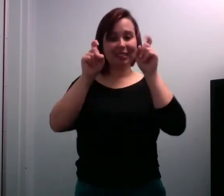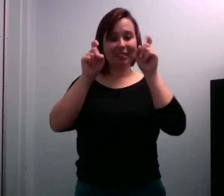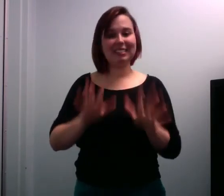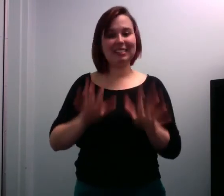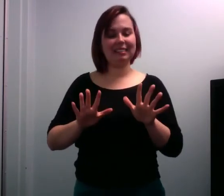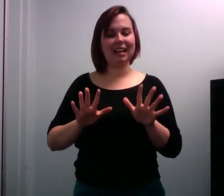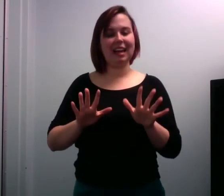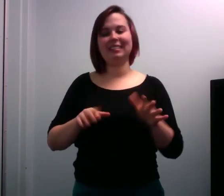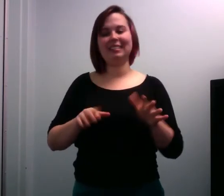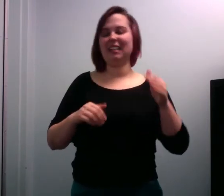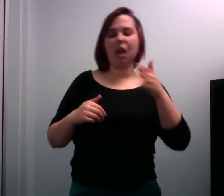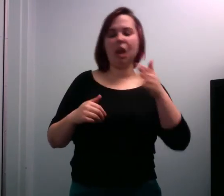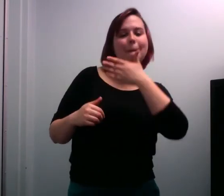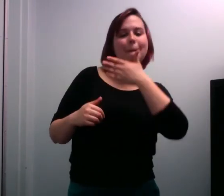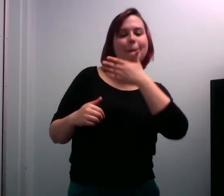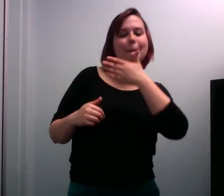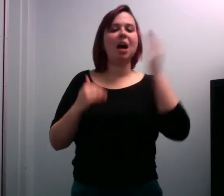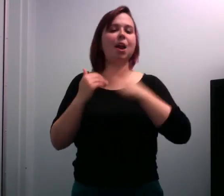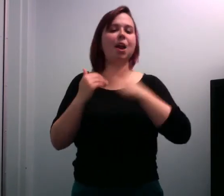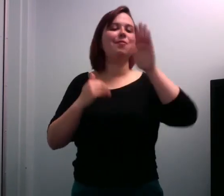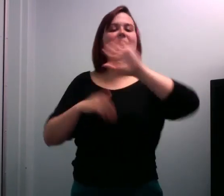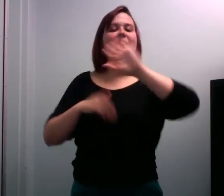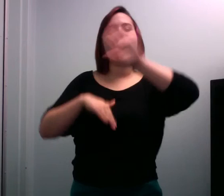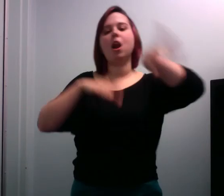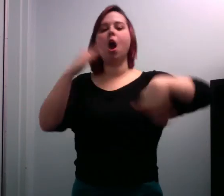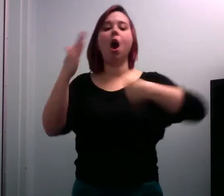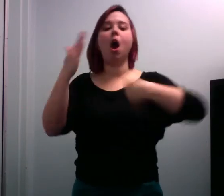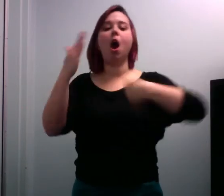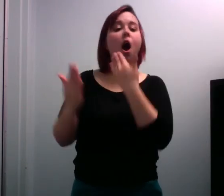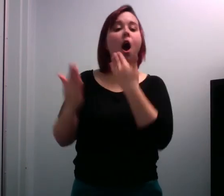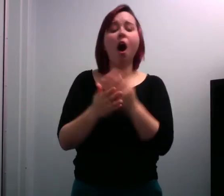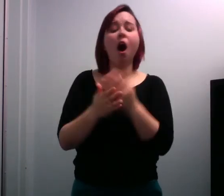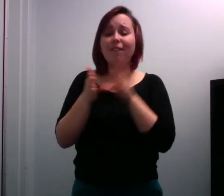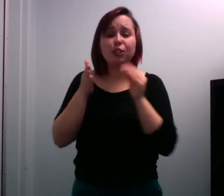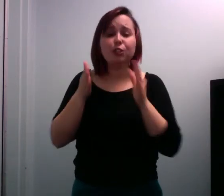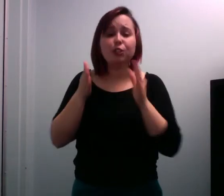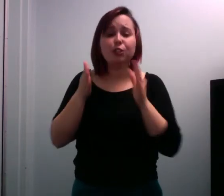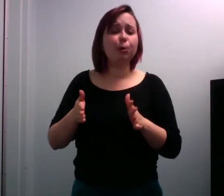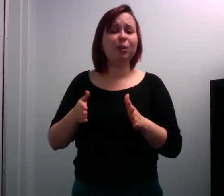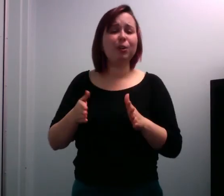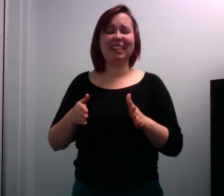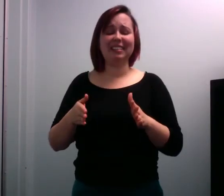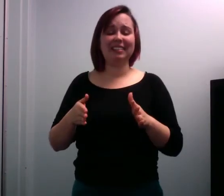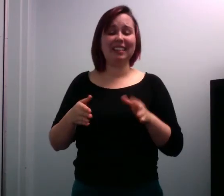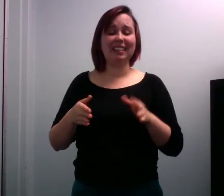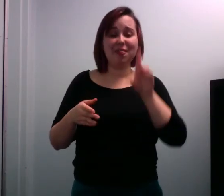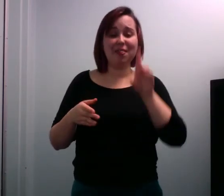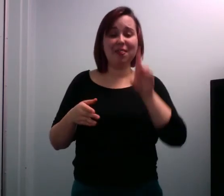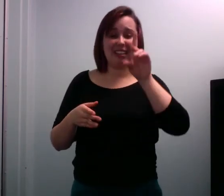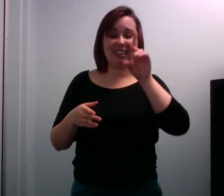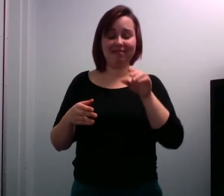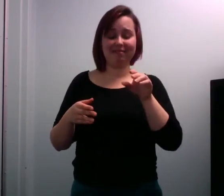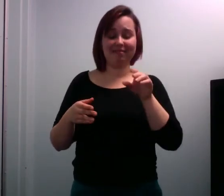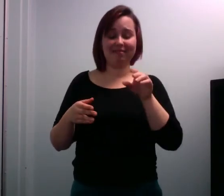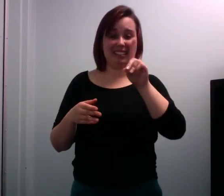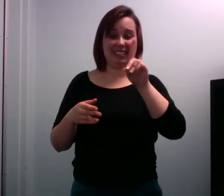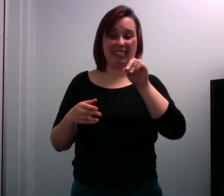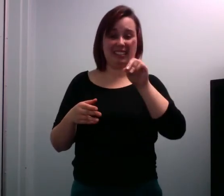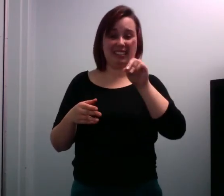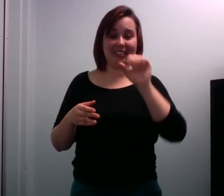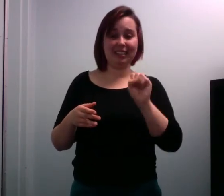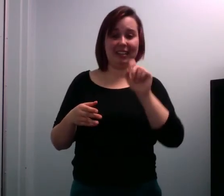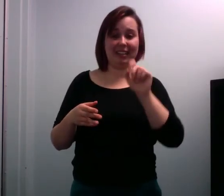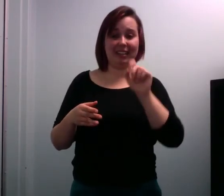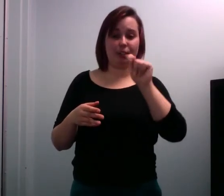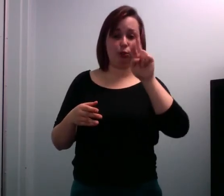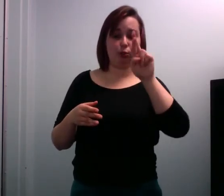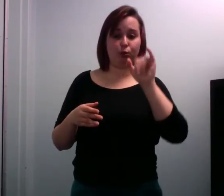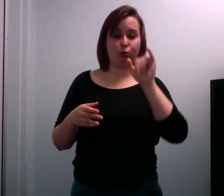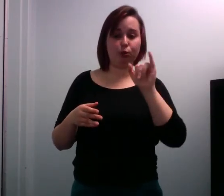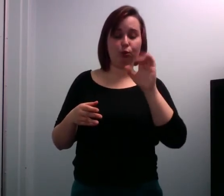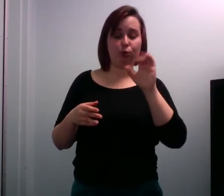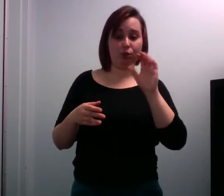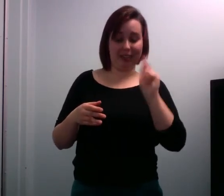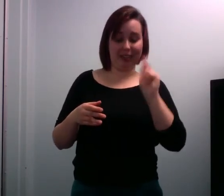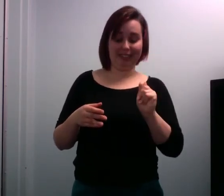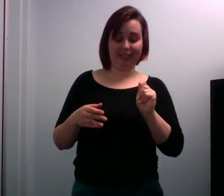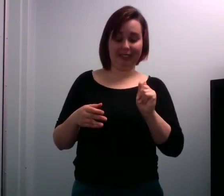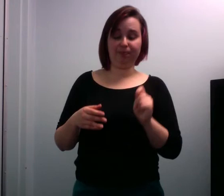students not only in the school, but in the entire district. The teachers were brought in again. They were informed